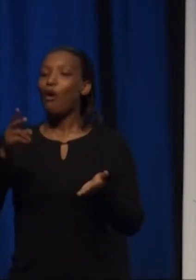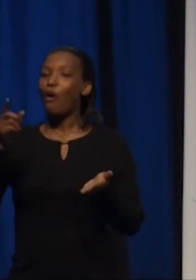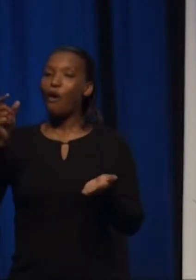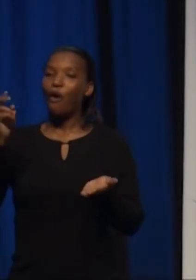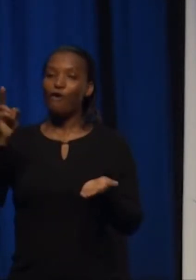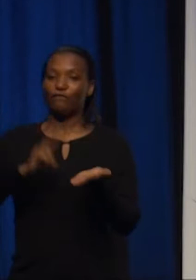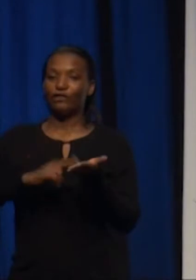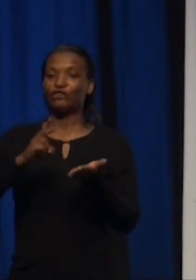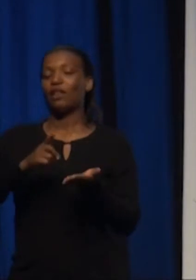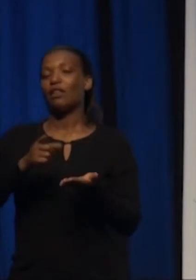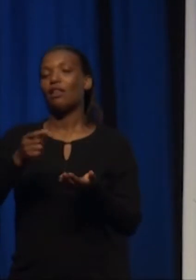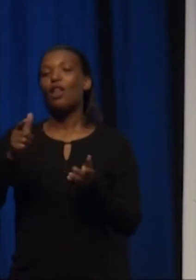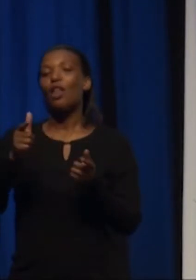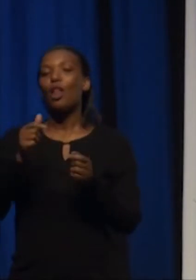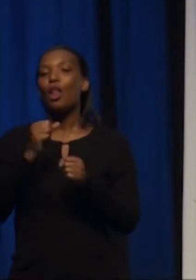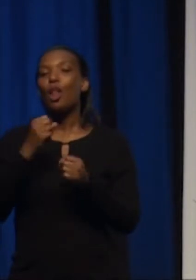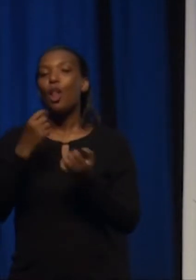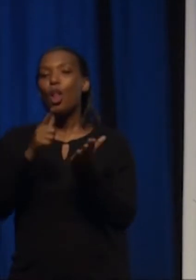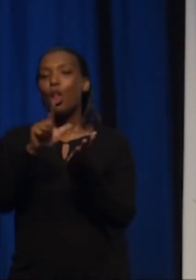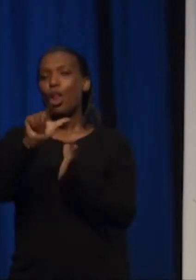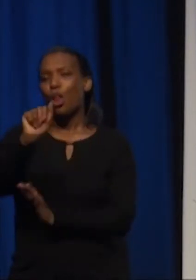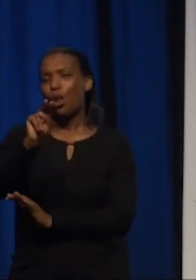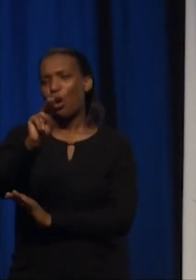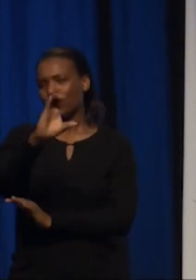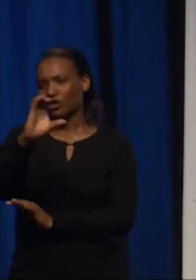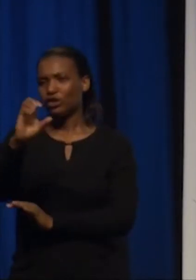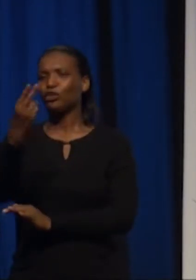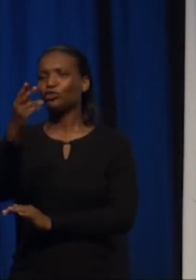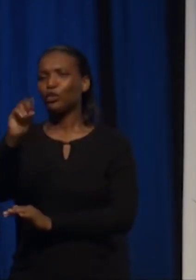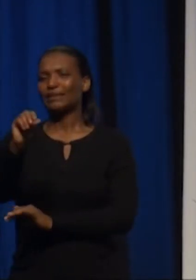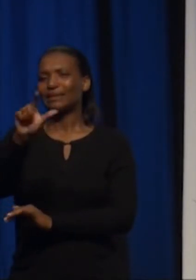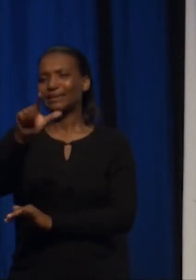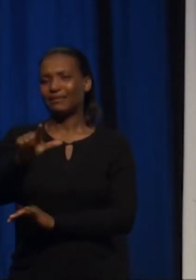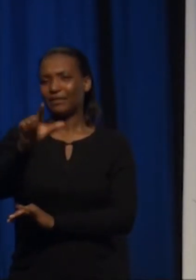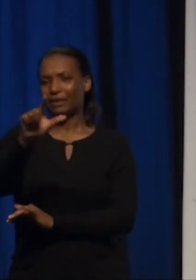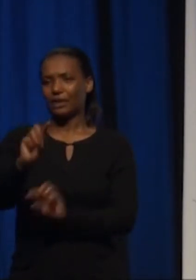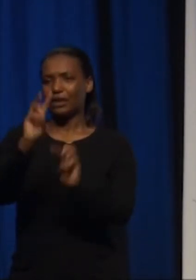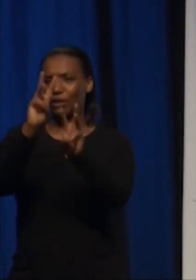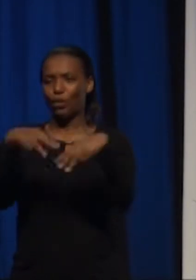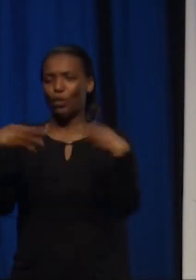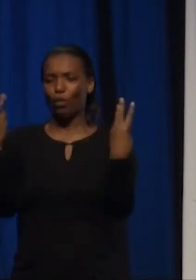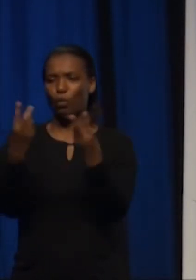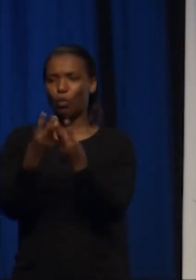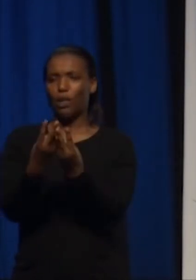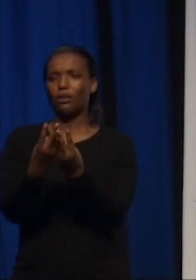launch the 2017 World